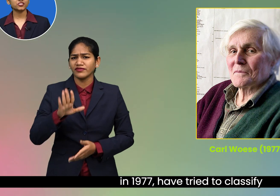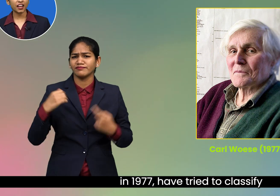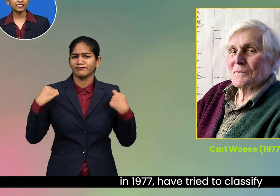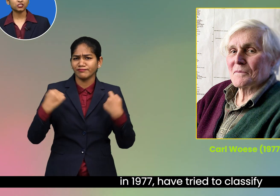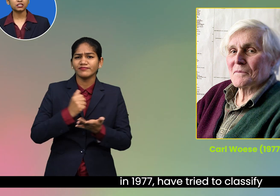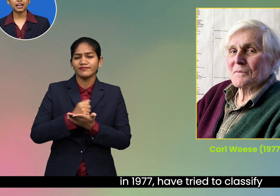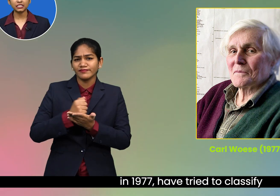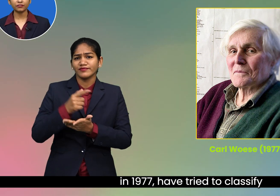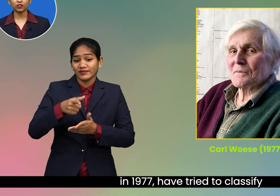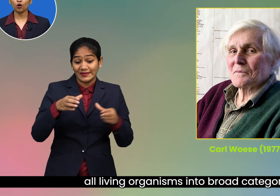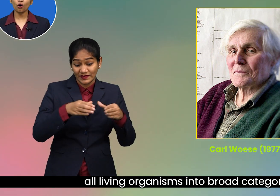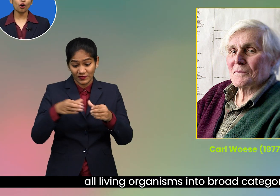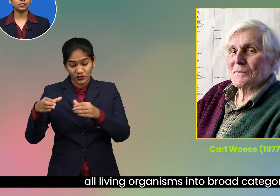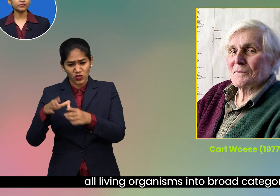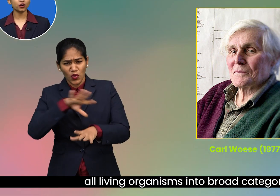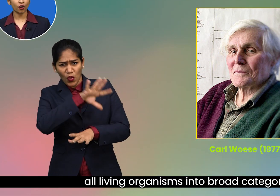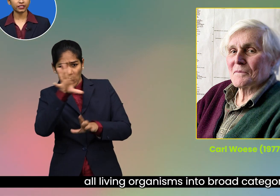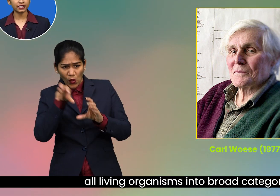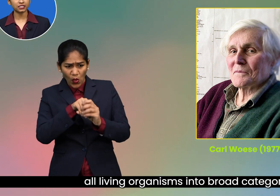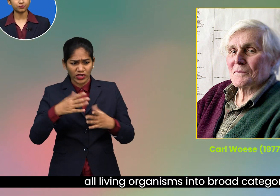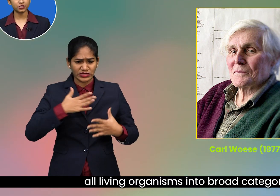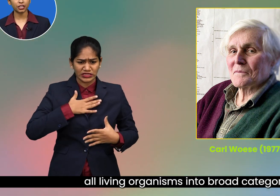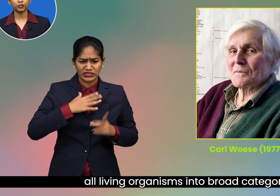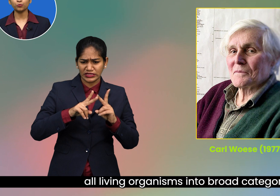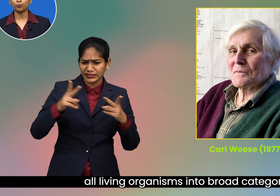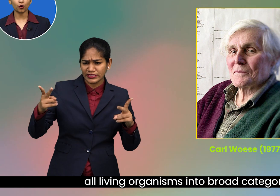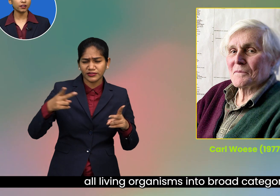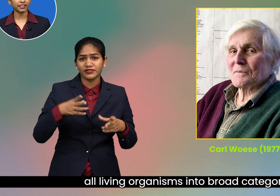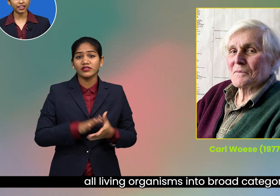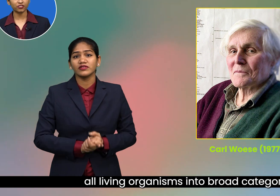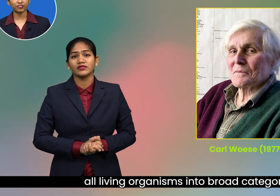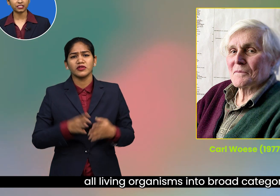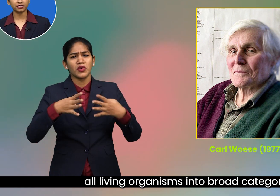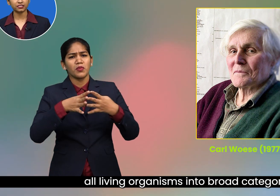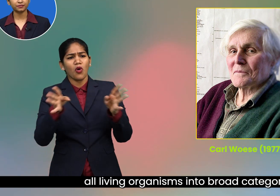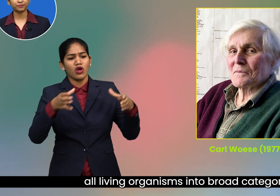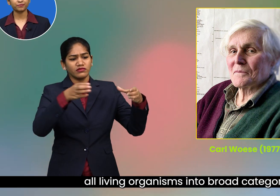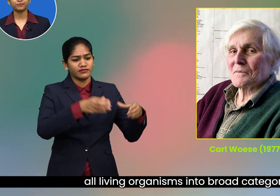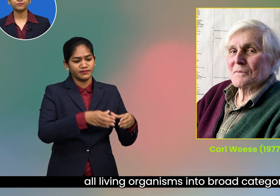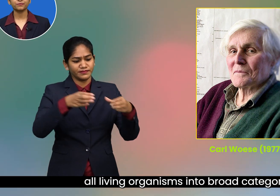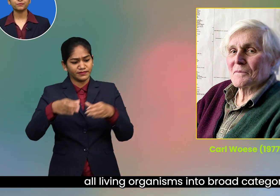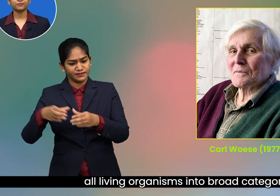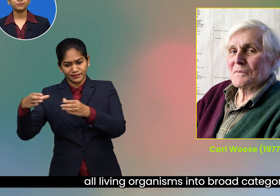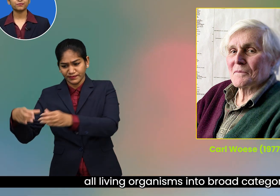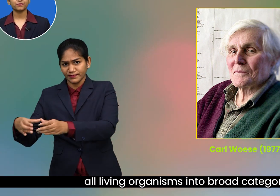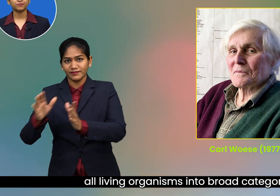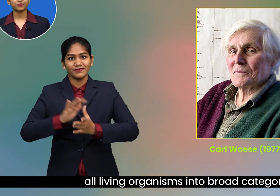Have tried to classify all living organisms into broad categories